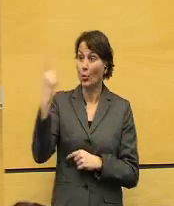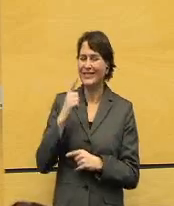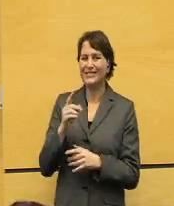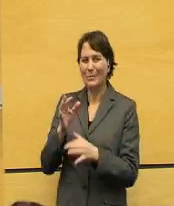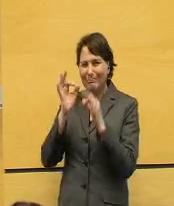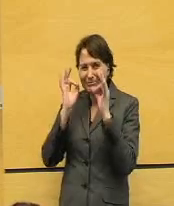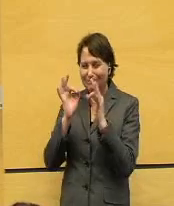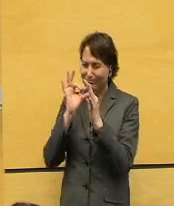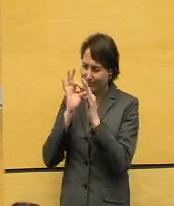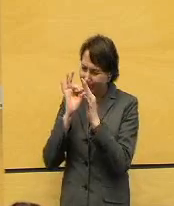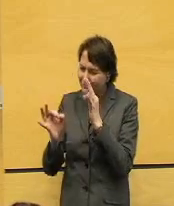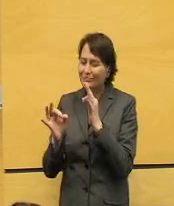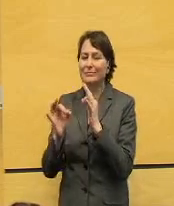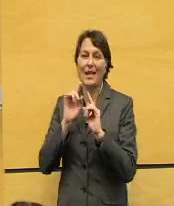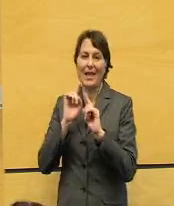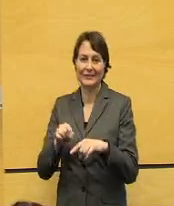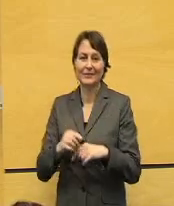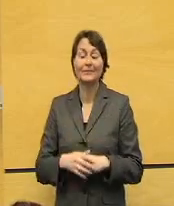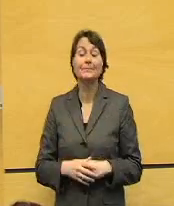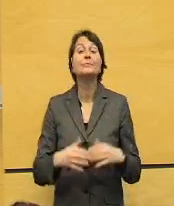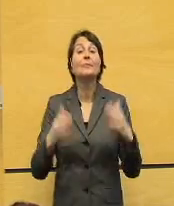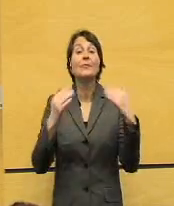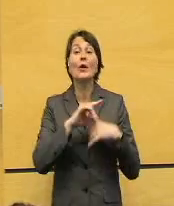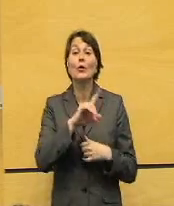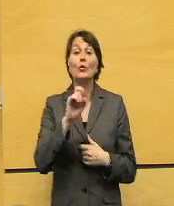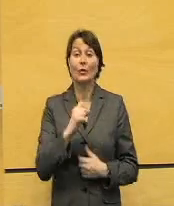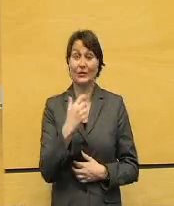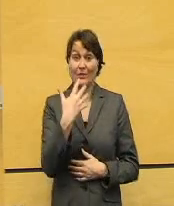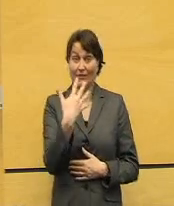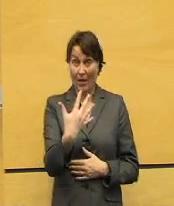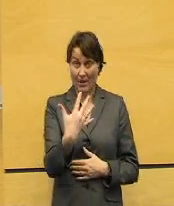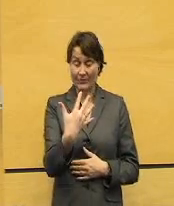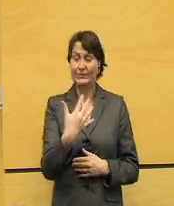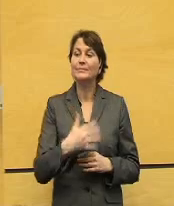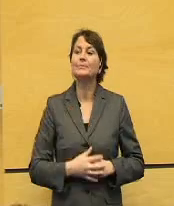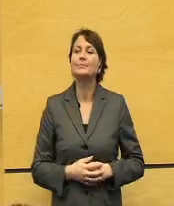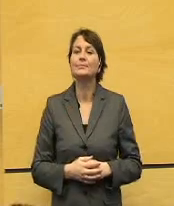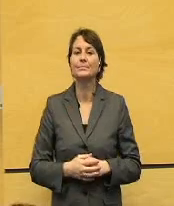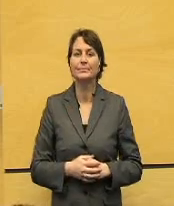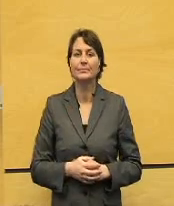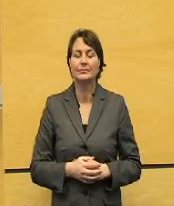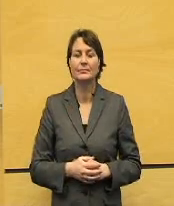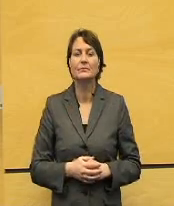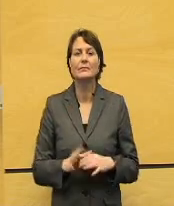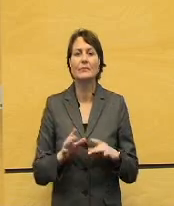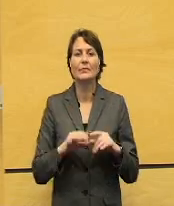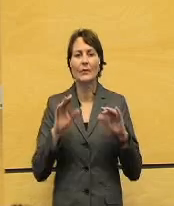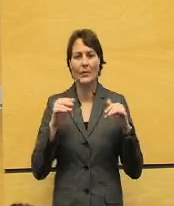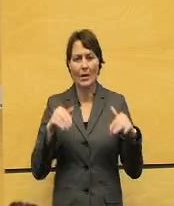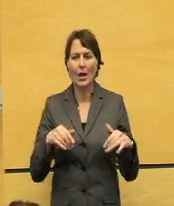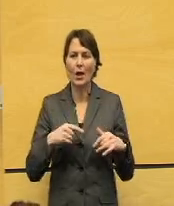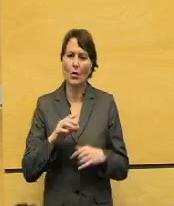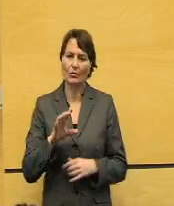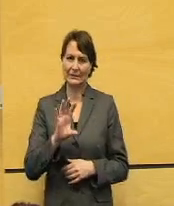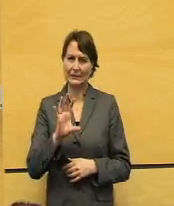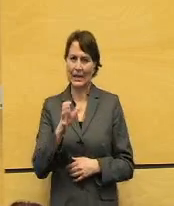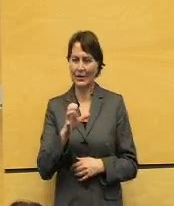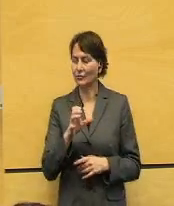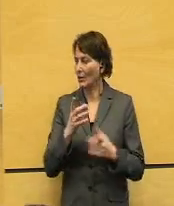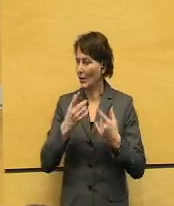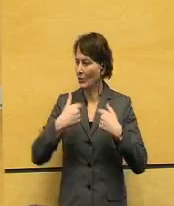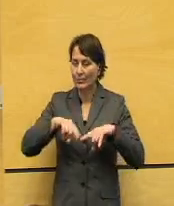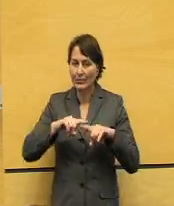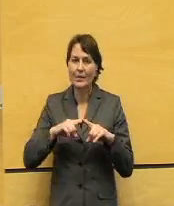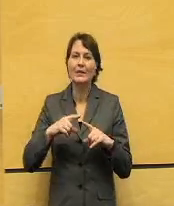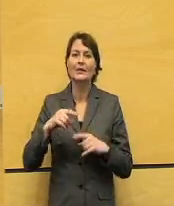5. I'd like to invite Ms. Vichitra to talk about the National Committee, National Fund, and Children